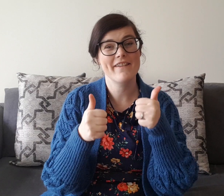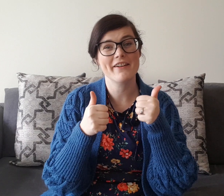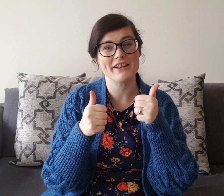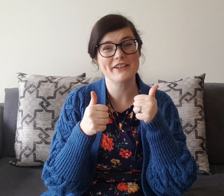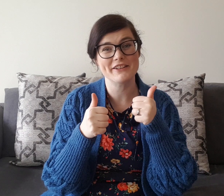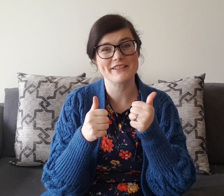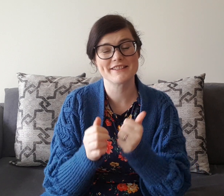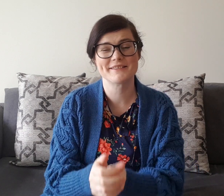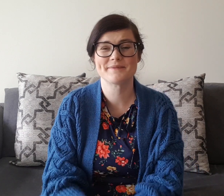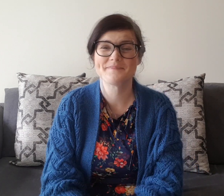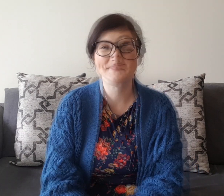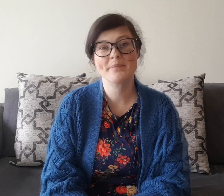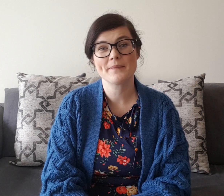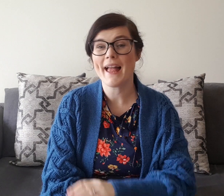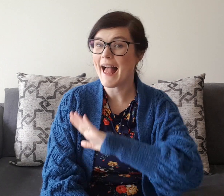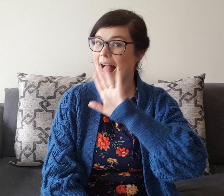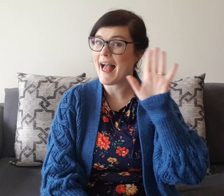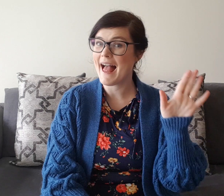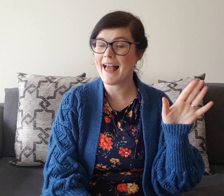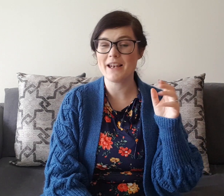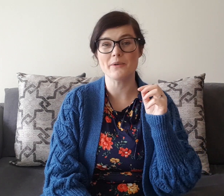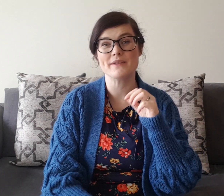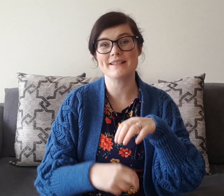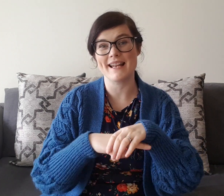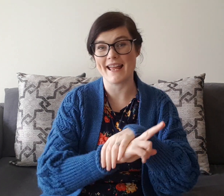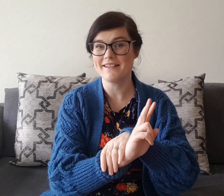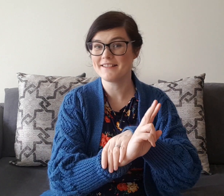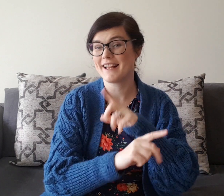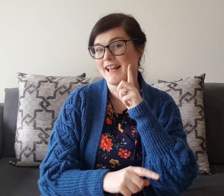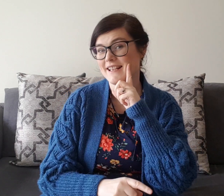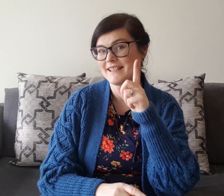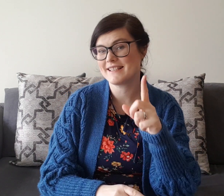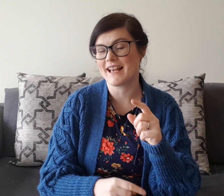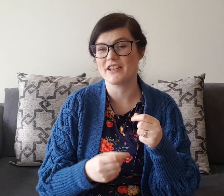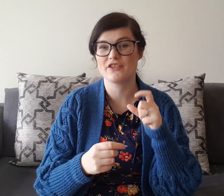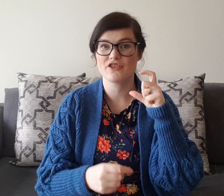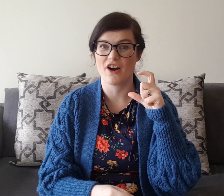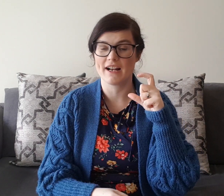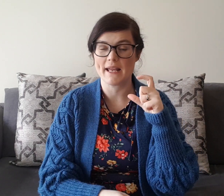Very good. "Hello, snail," said Charlie.